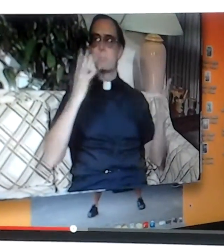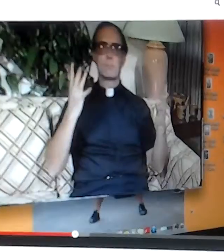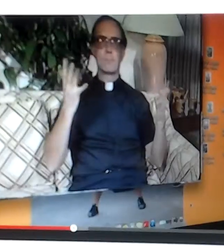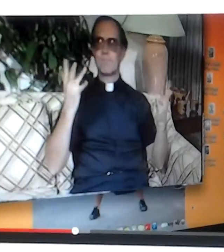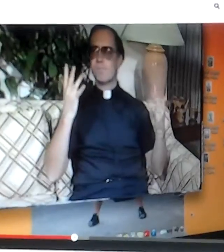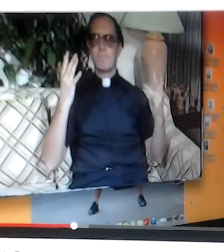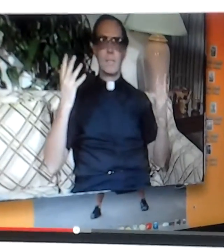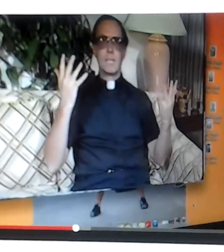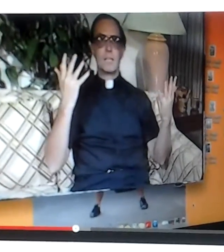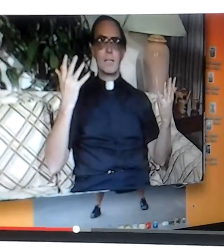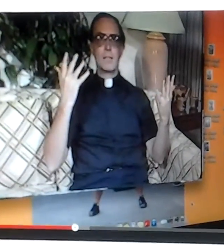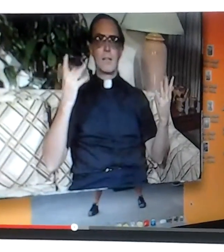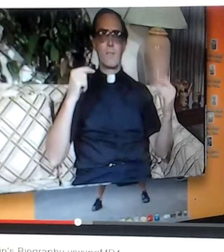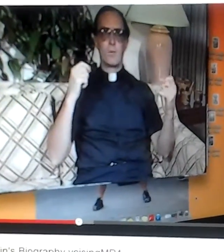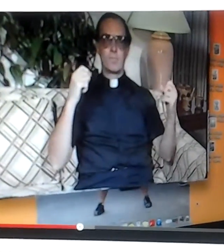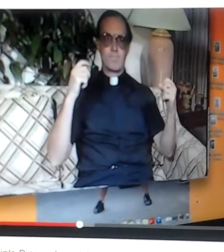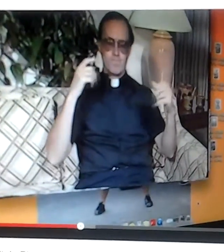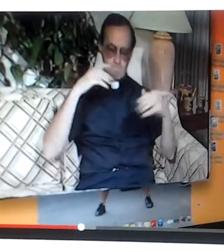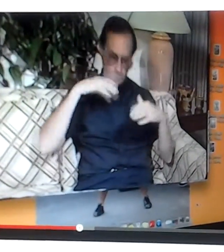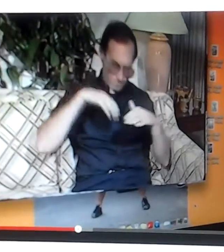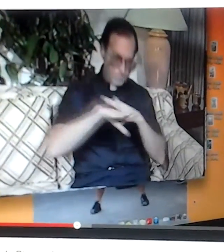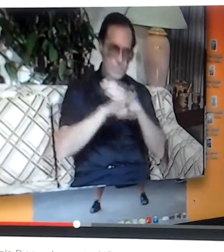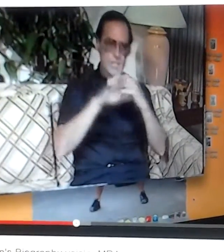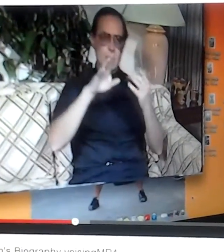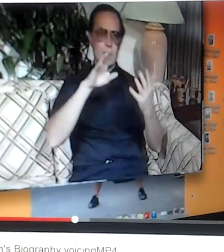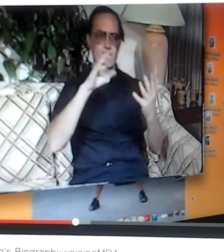But now it's a different world.